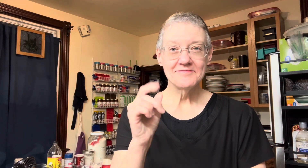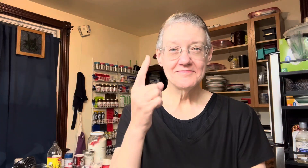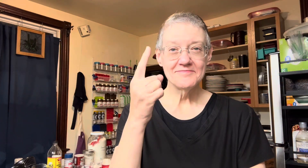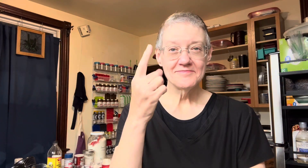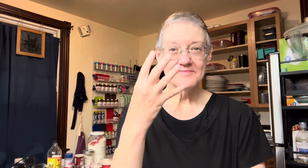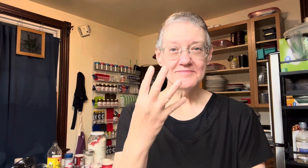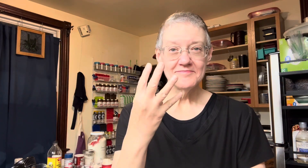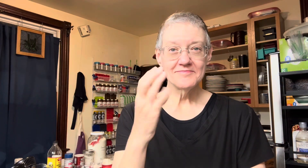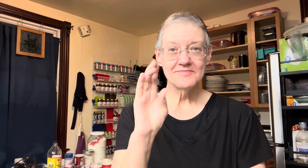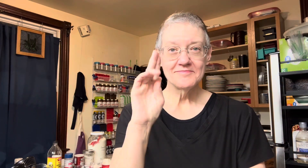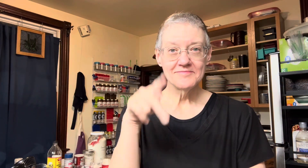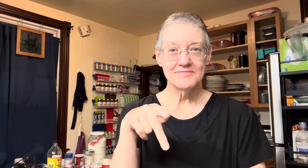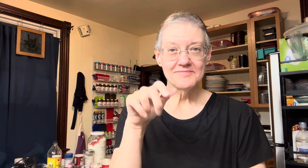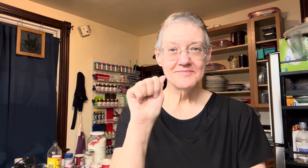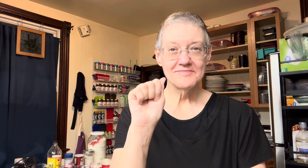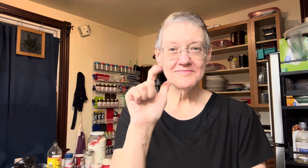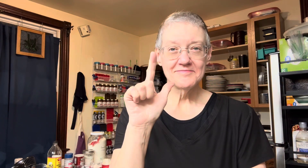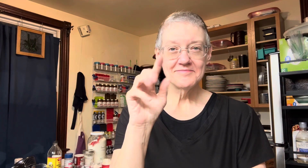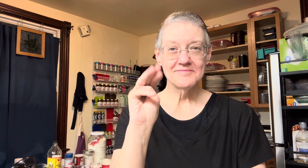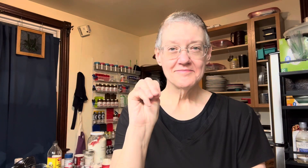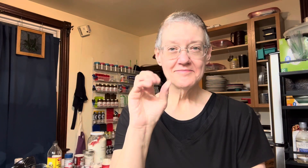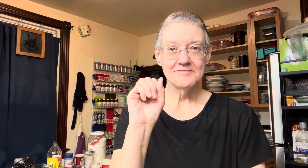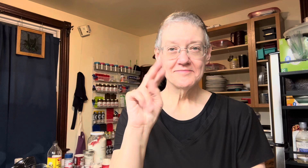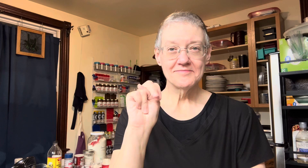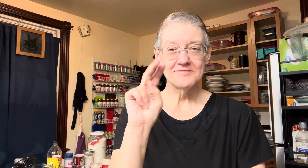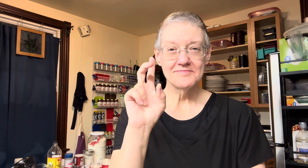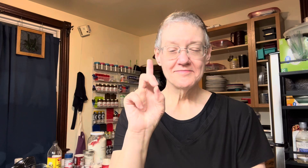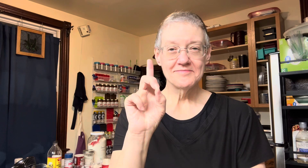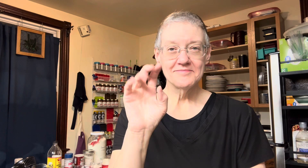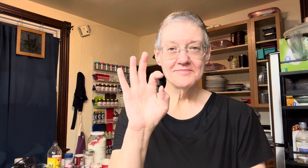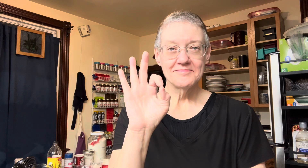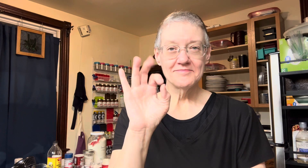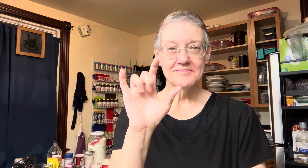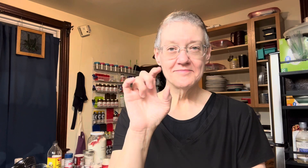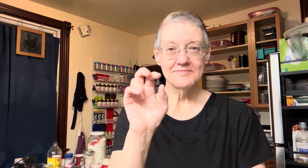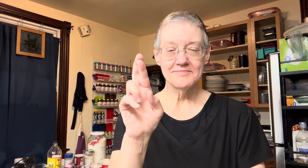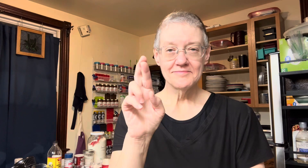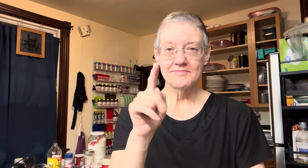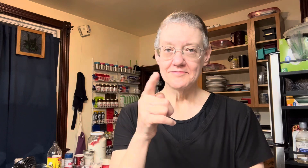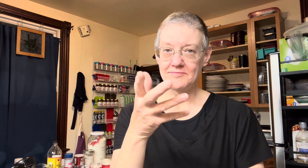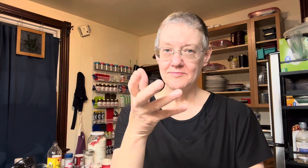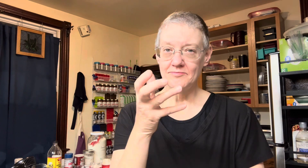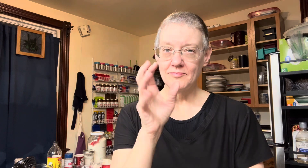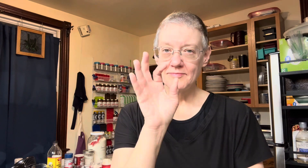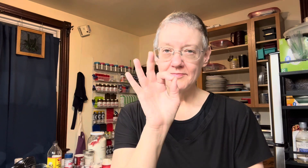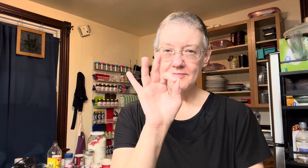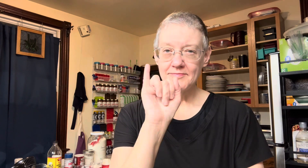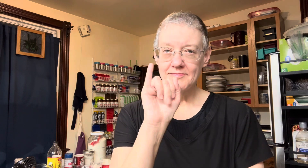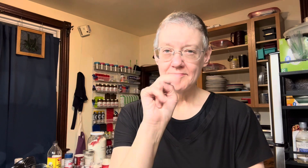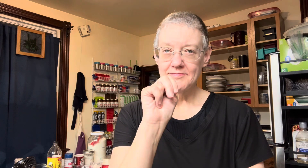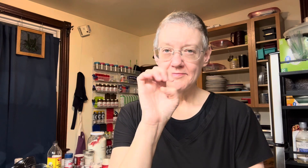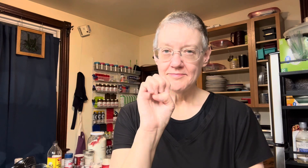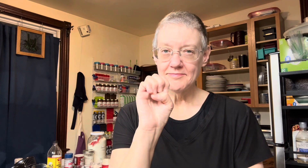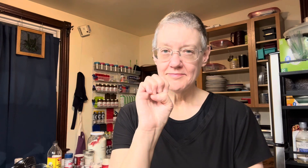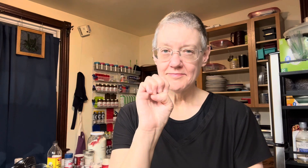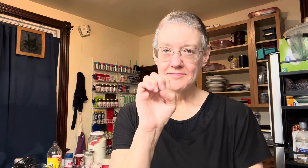2 1/4 cups of almond flour. And you want to buy the fine